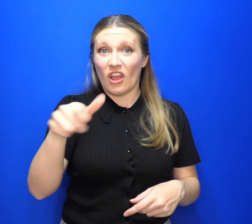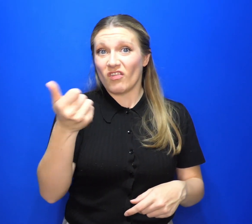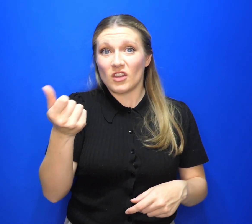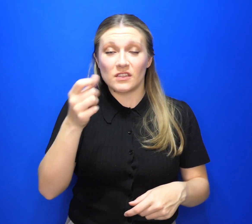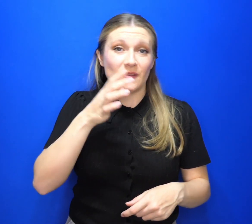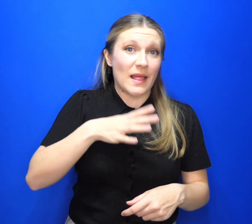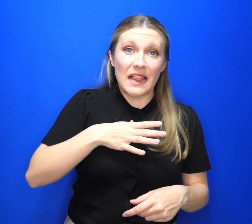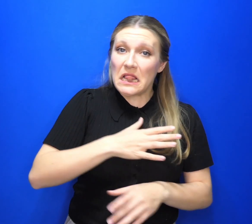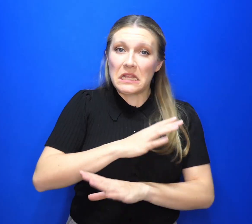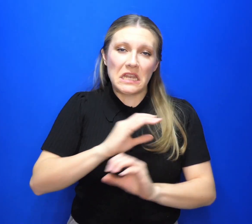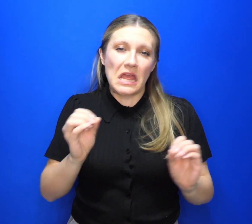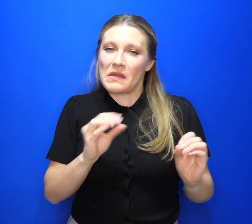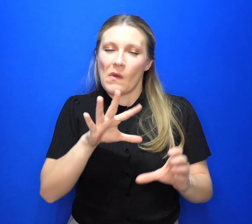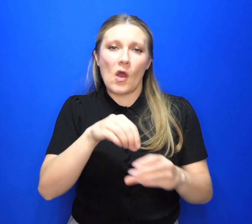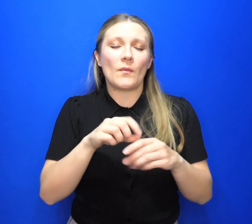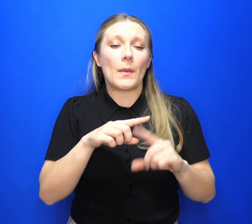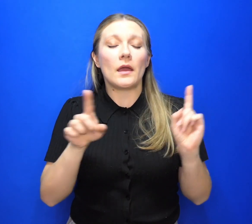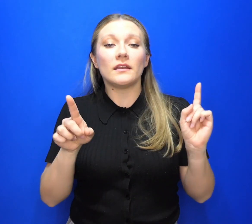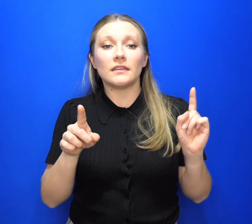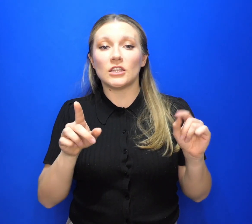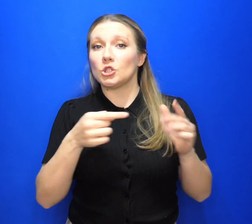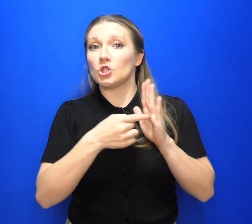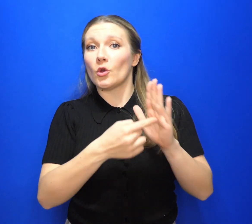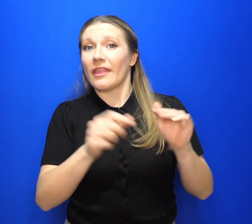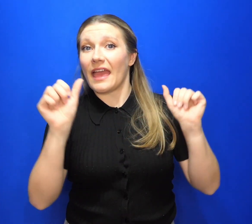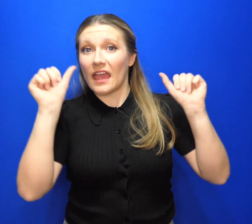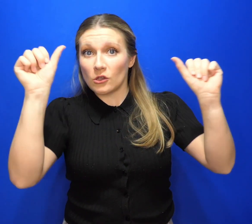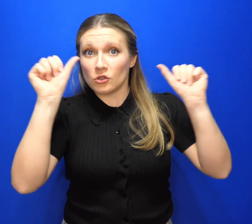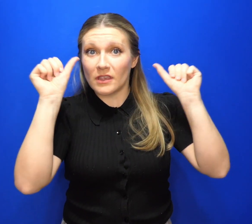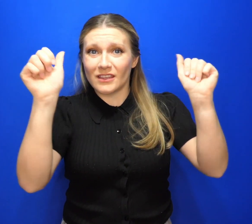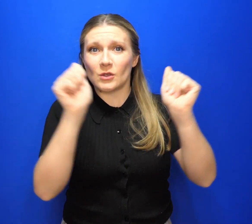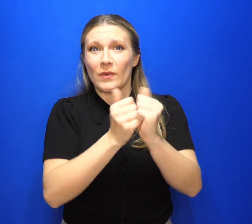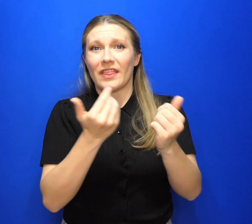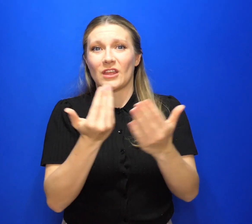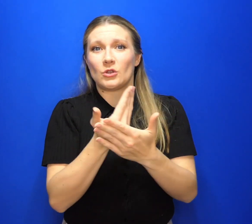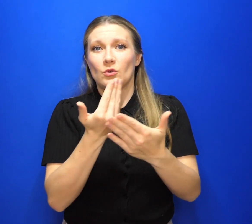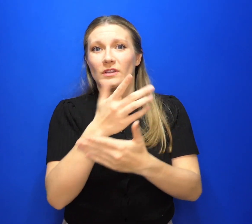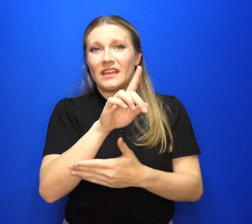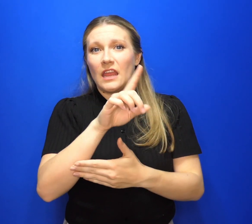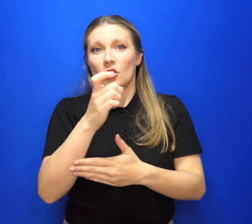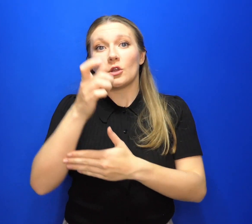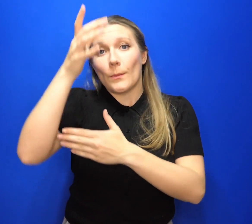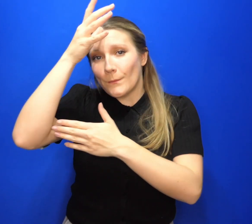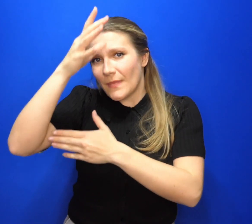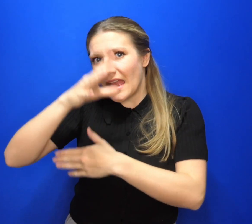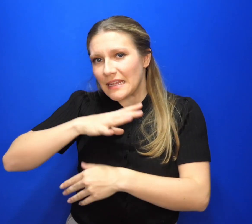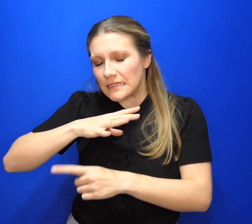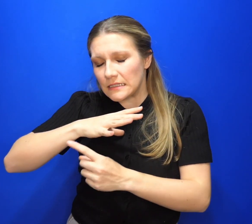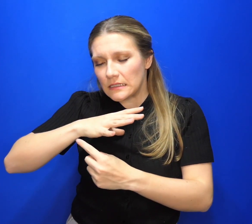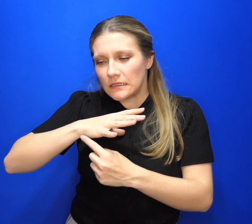anything, but it showed that exercise in newly diagnosed men